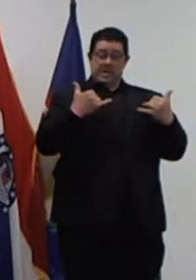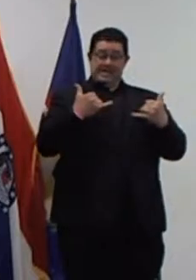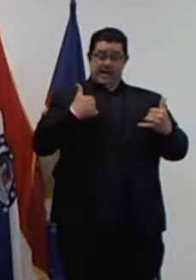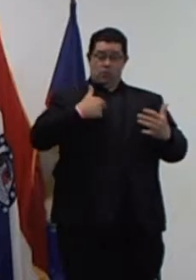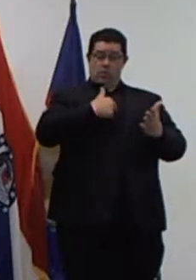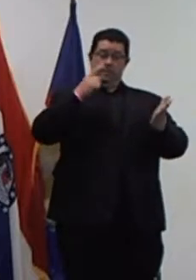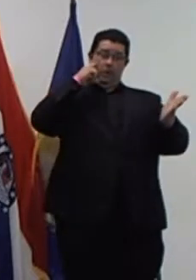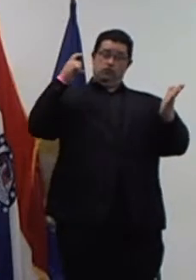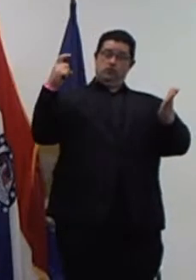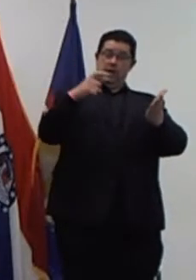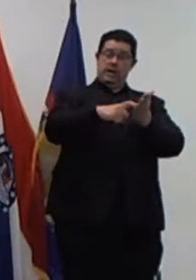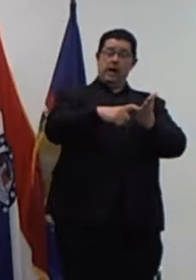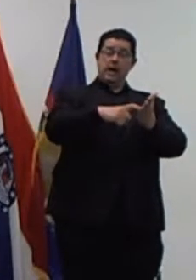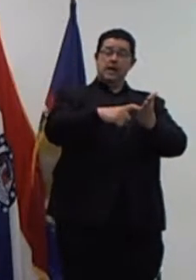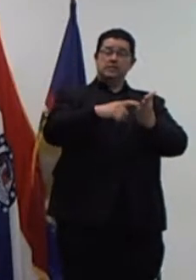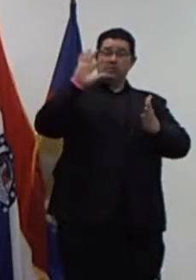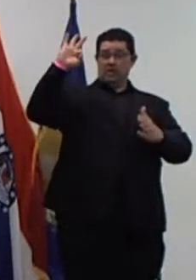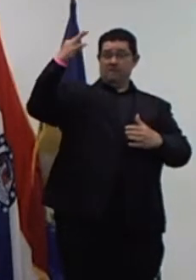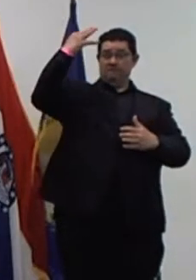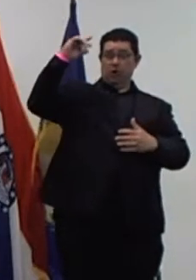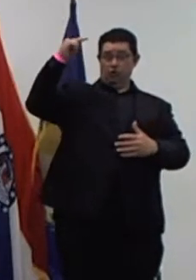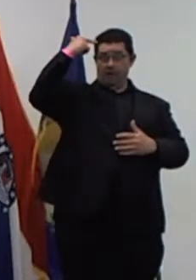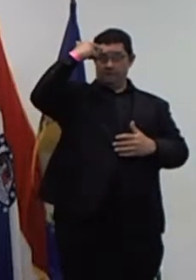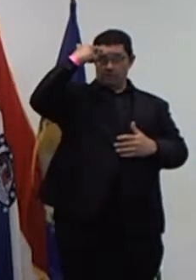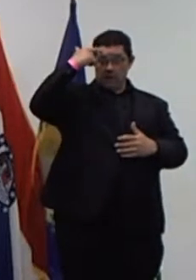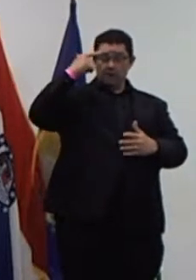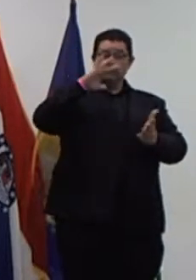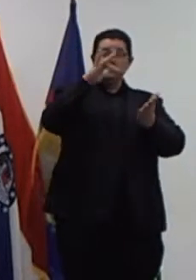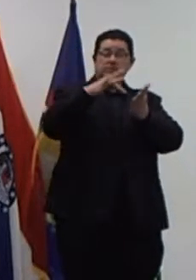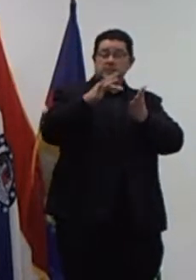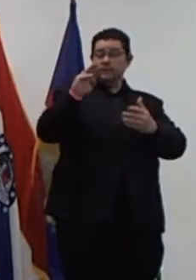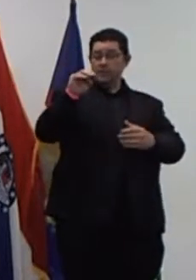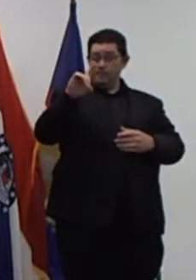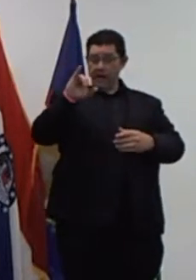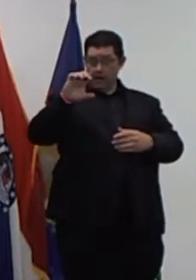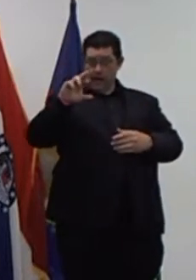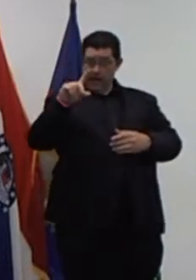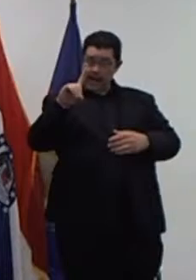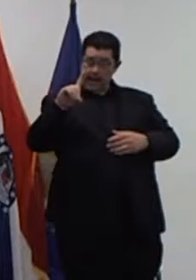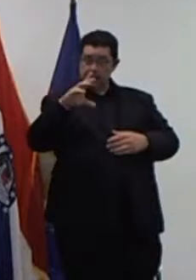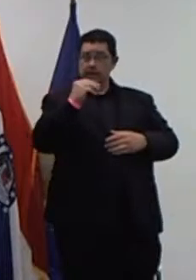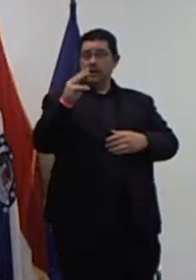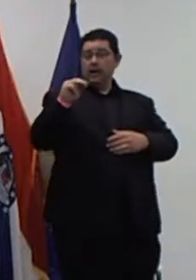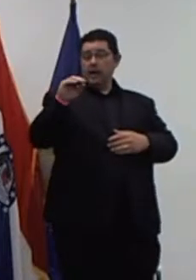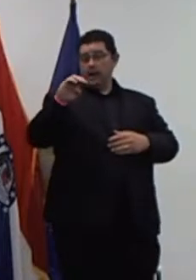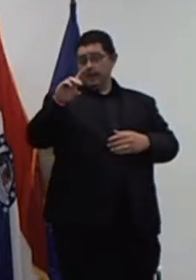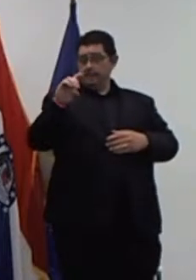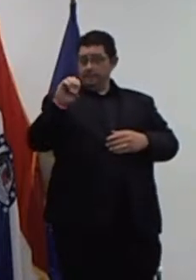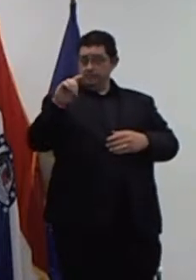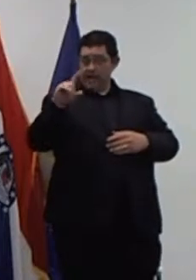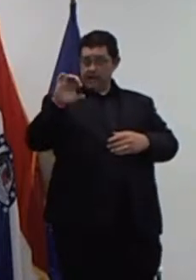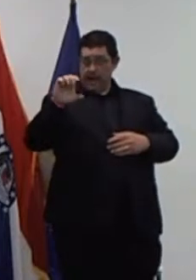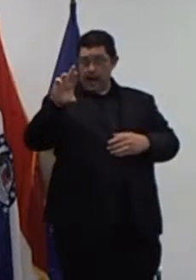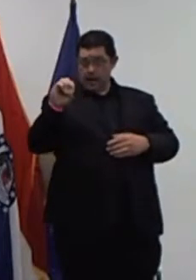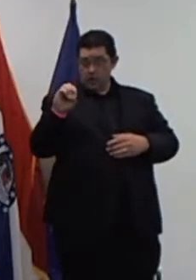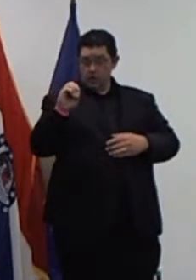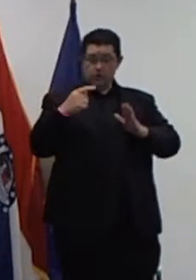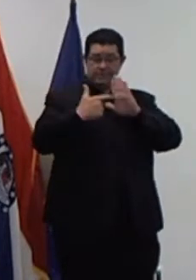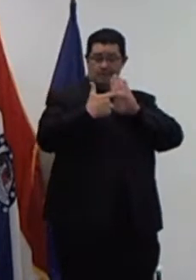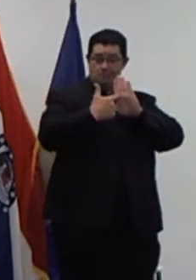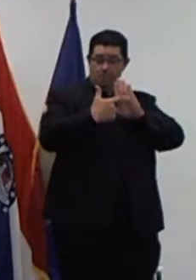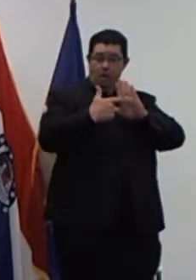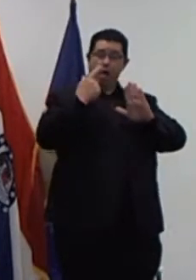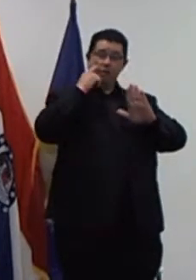recognized by the federal government, the Center for Medicaid and Medicare Services, as a model for our